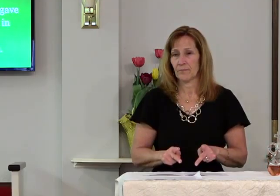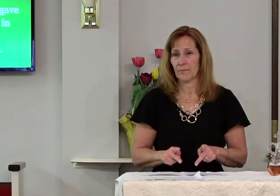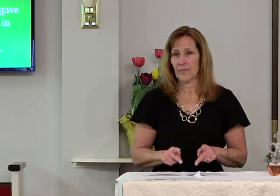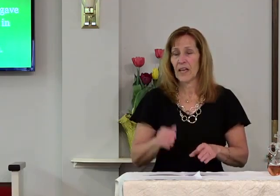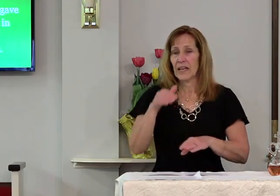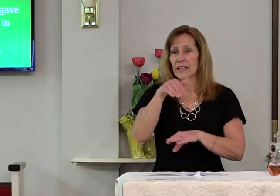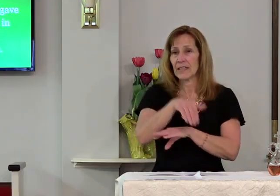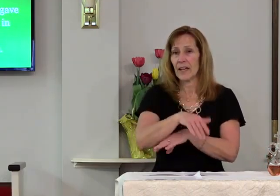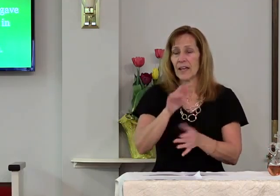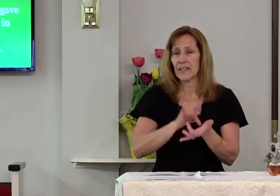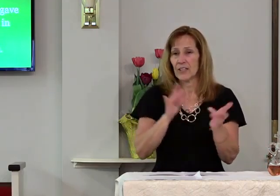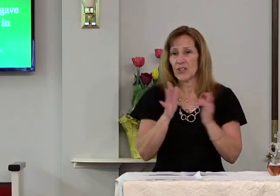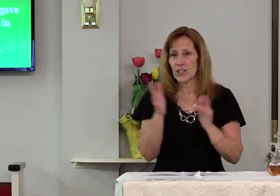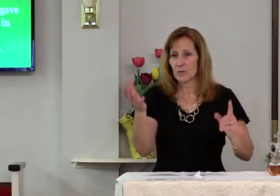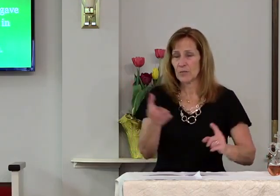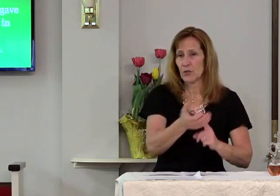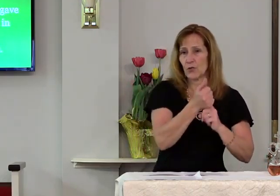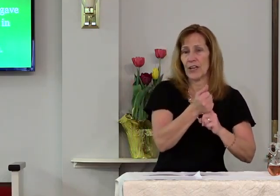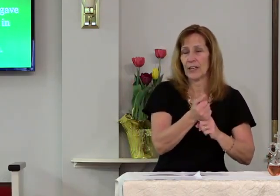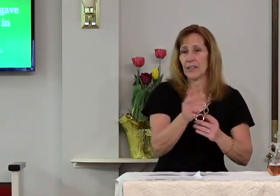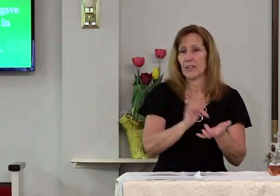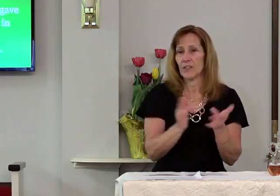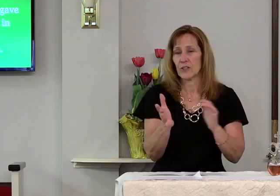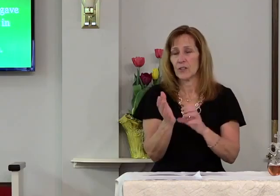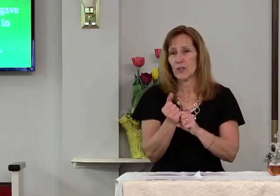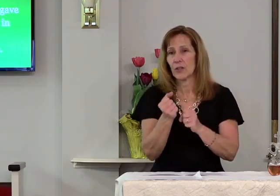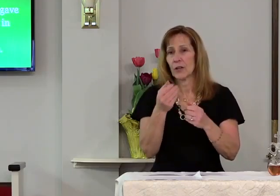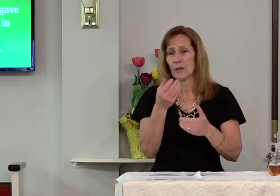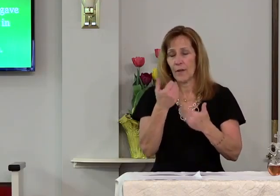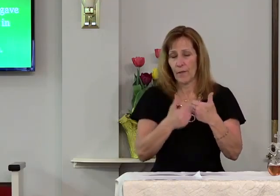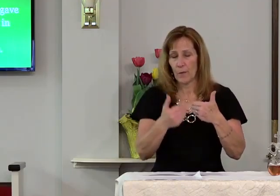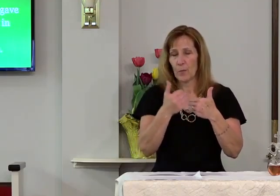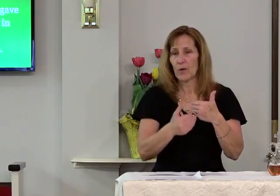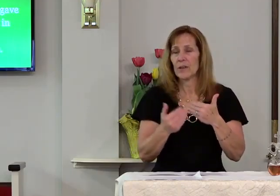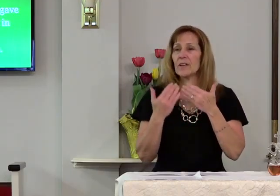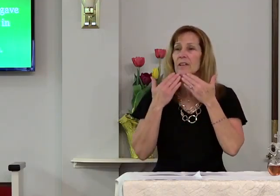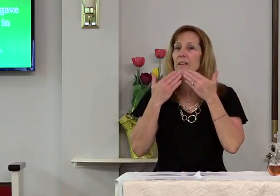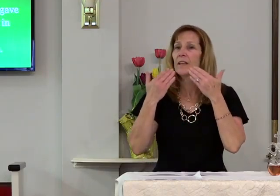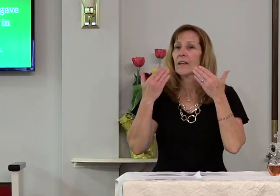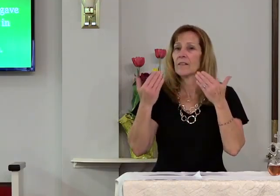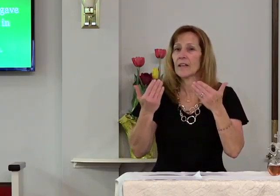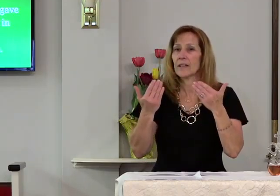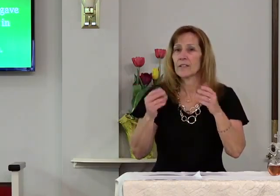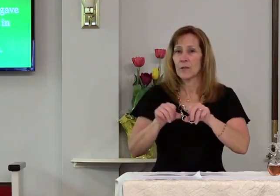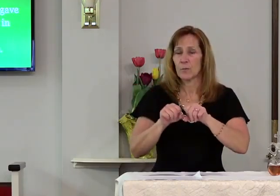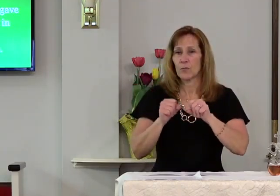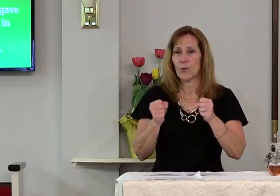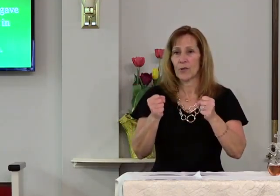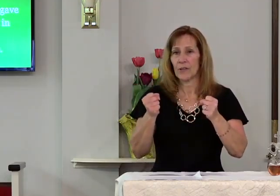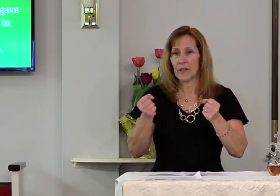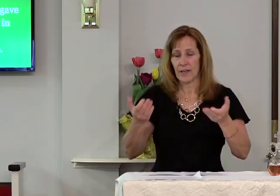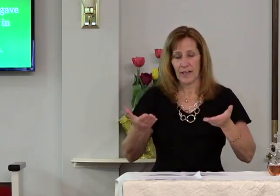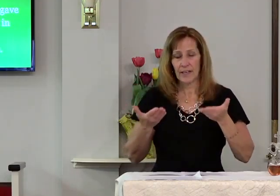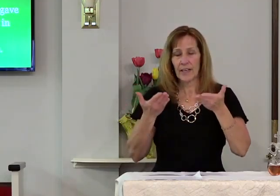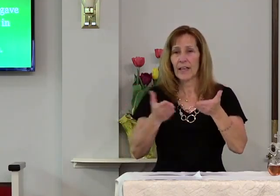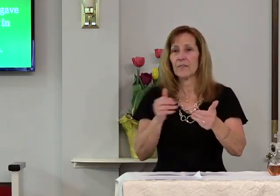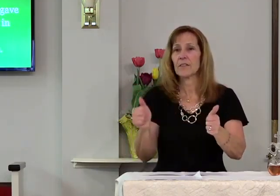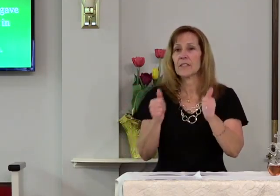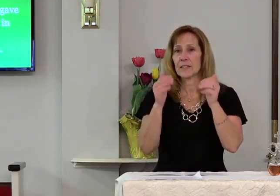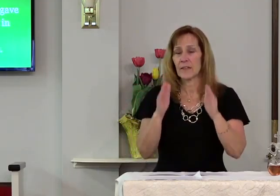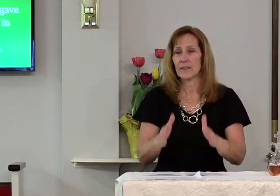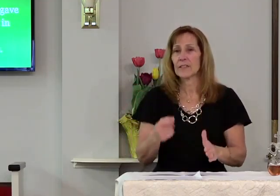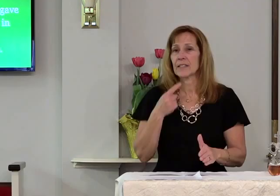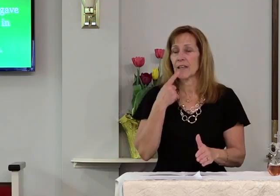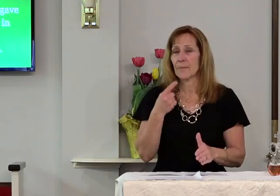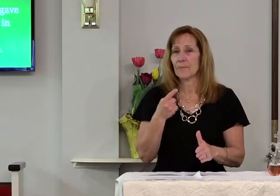the night in which he was betrayed our lord jesus took bread gave thanks broke it and gave it to